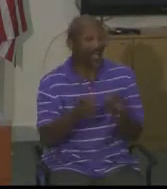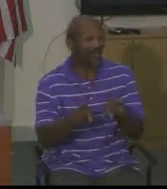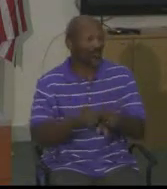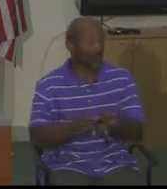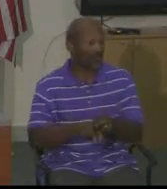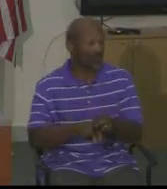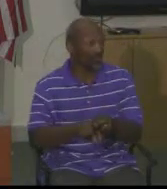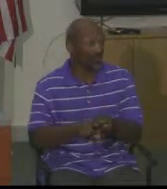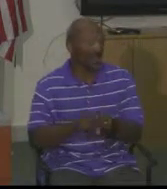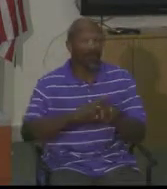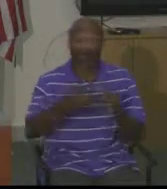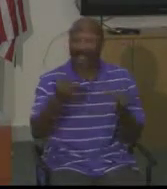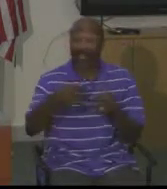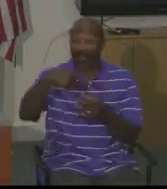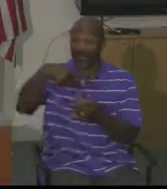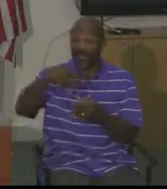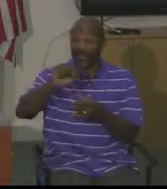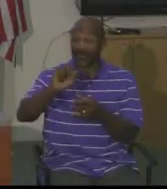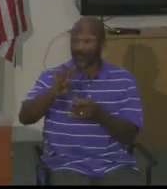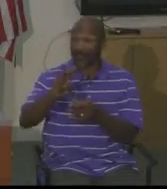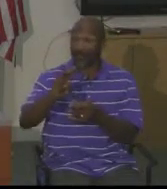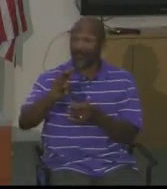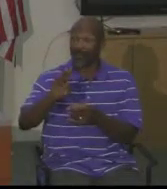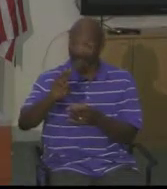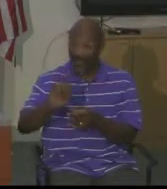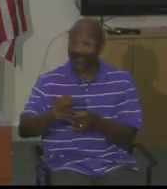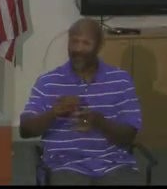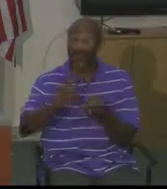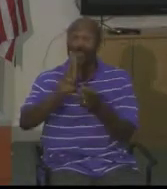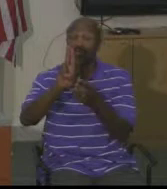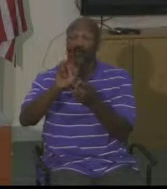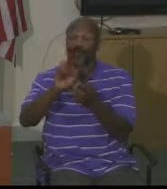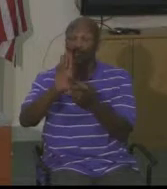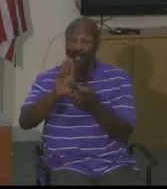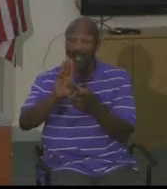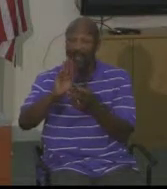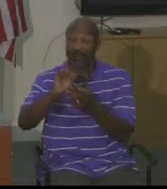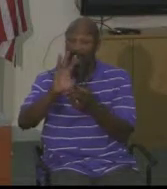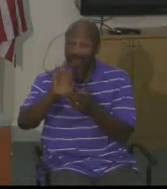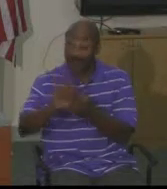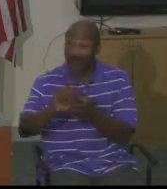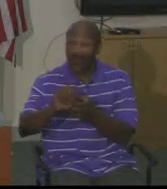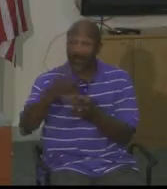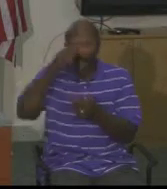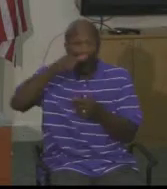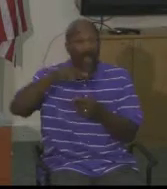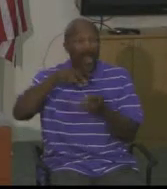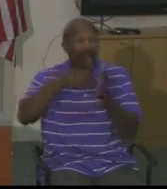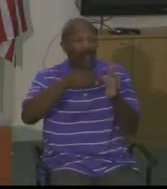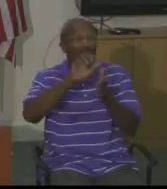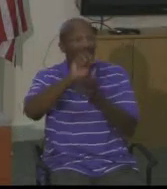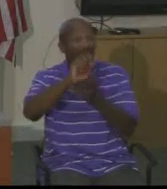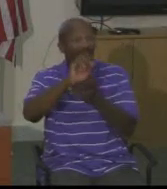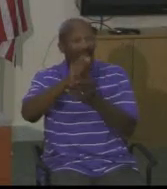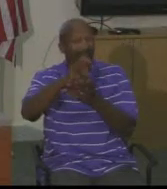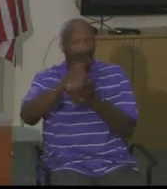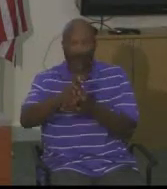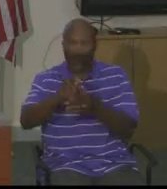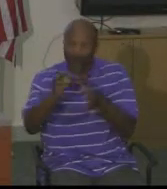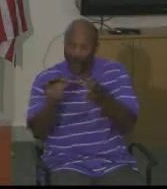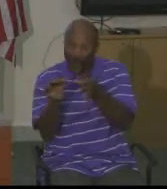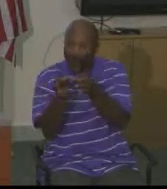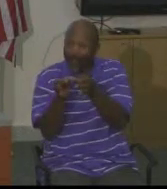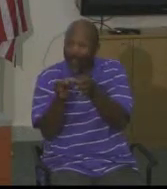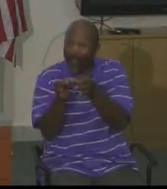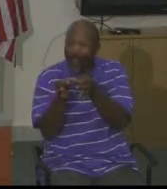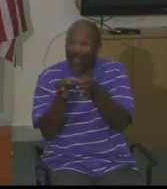now there are PS2 mice, and now you have USB mice. So remember in my kit, I had that little adapter. That's